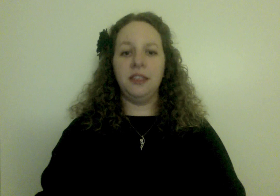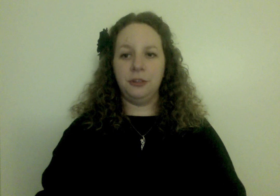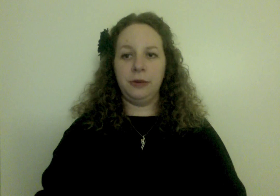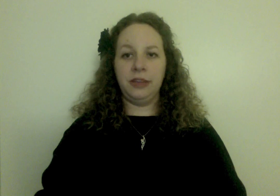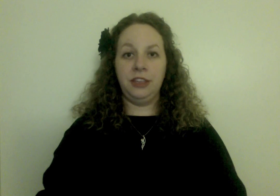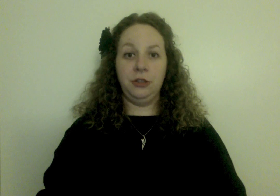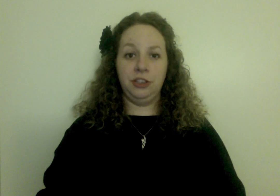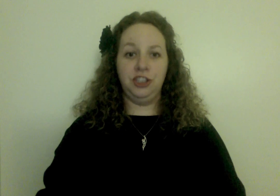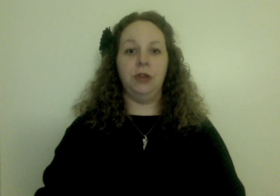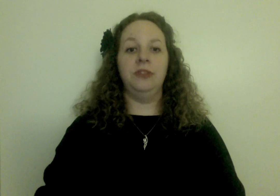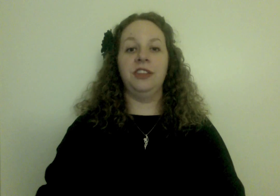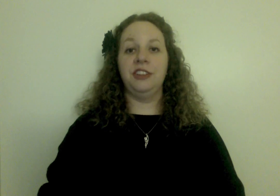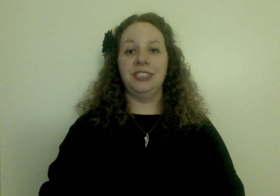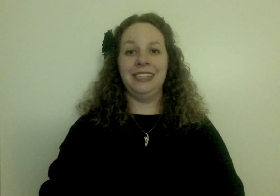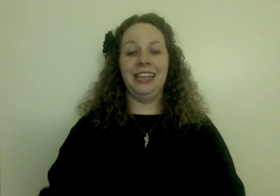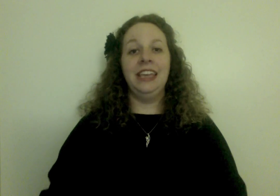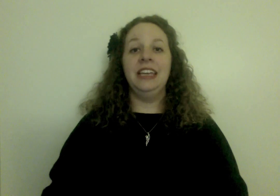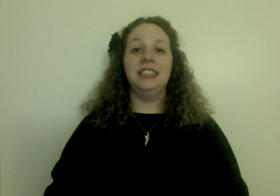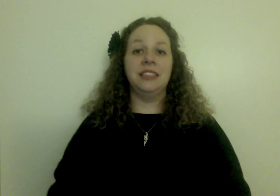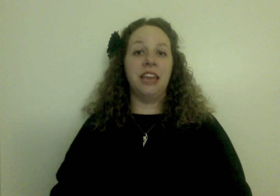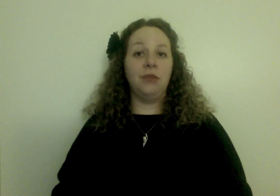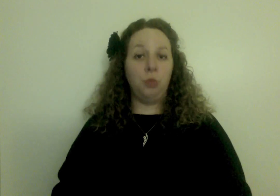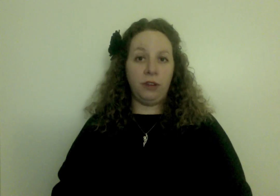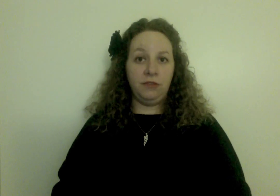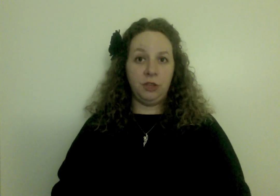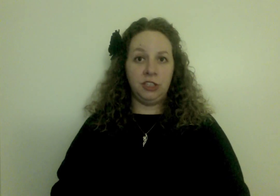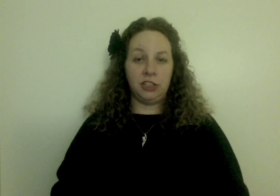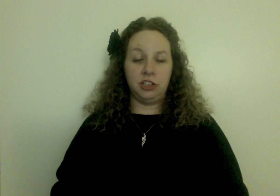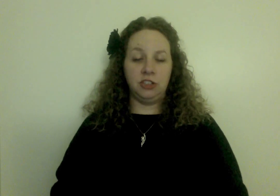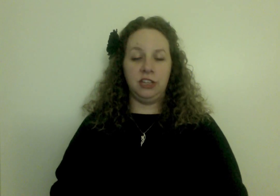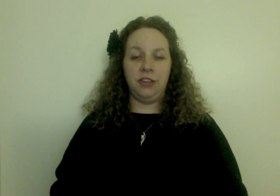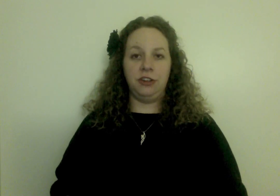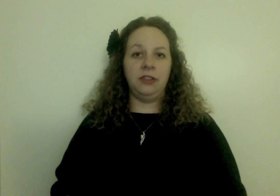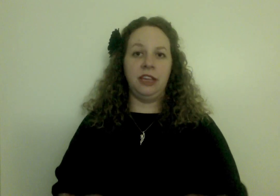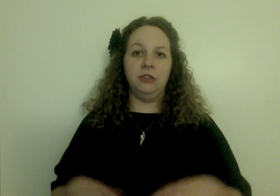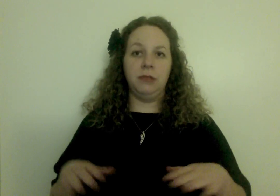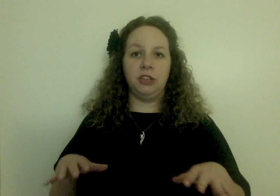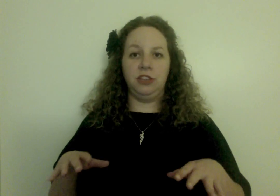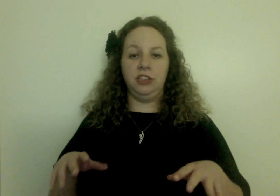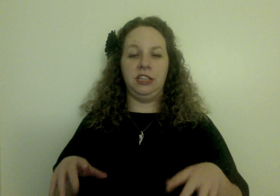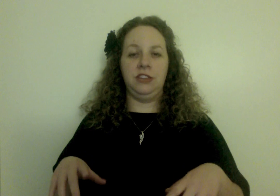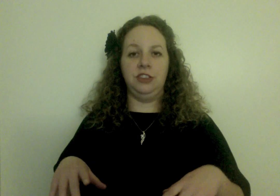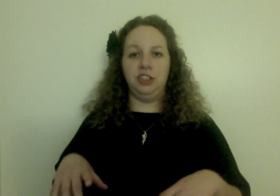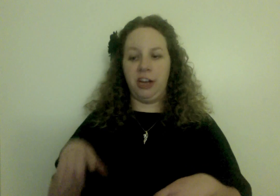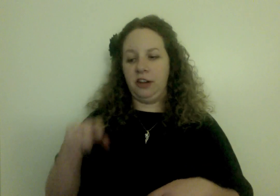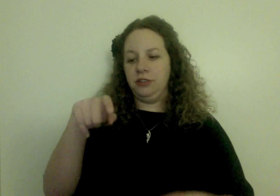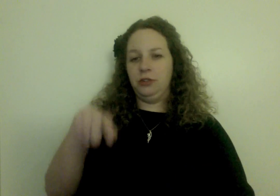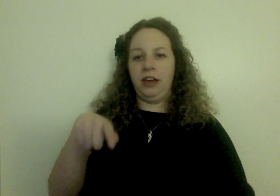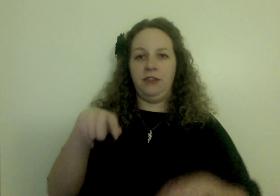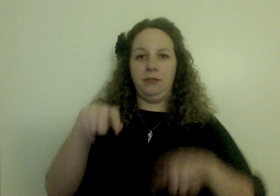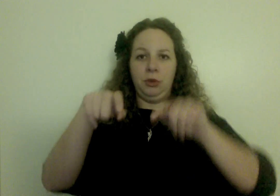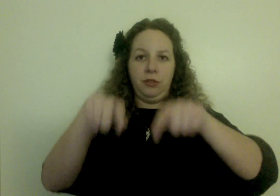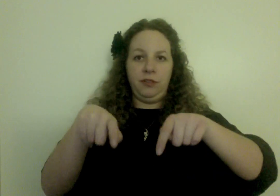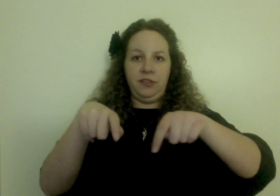Another way that you can show that they're sitting is that they have one foot tucked under the other. Okay, so imagine that you're sitting in the chair, and you have both of your feet